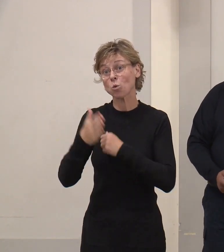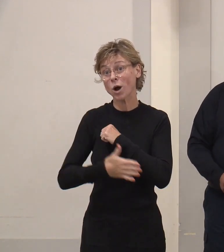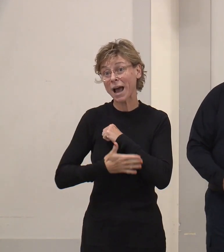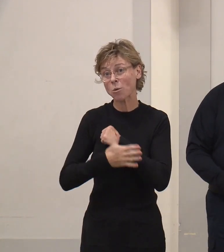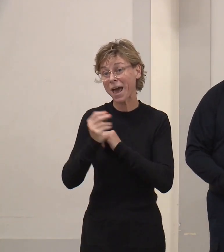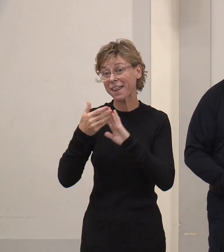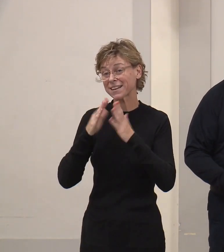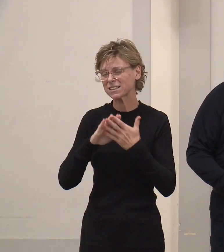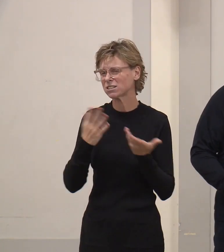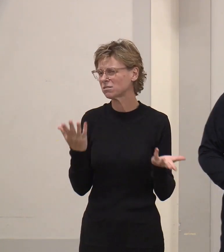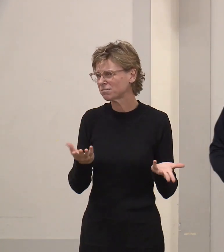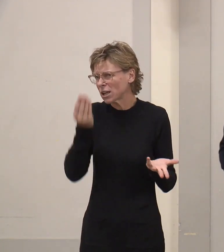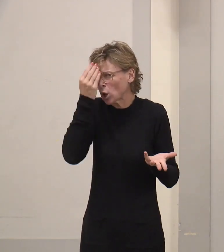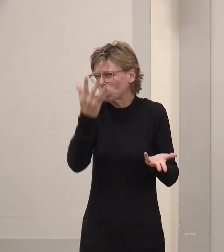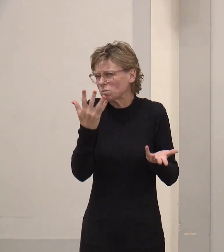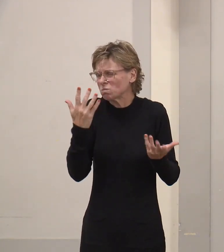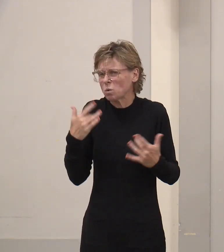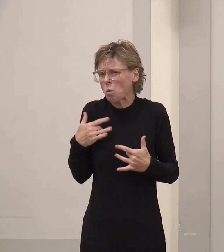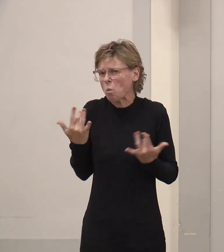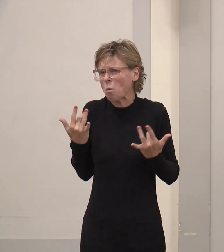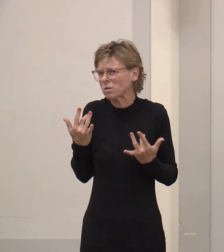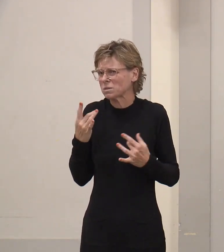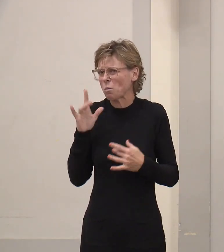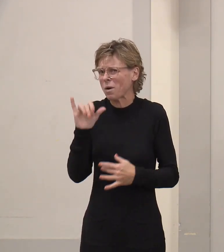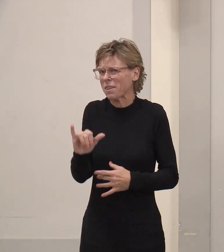for us on that, what's happening there?